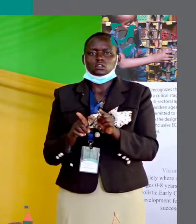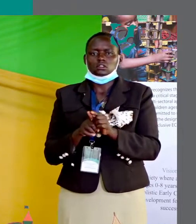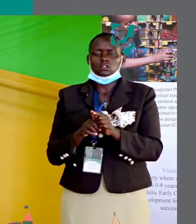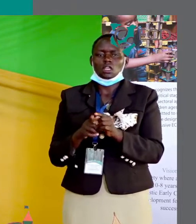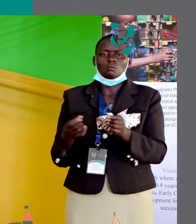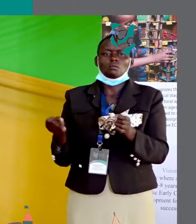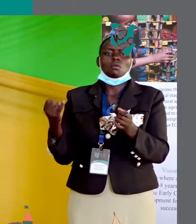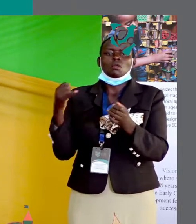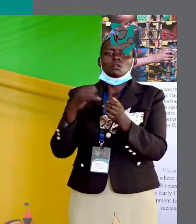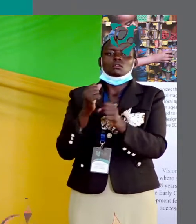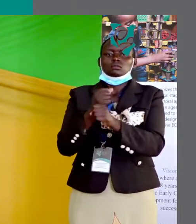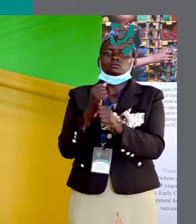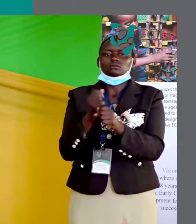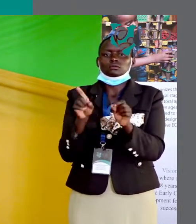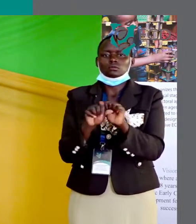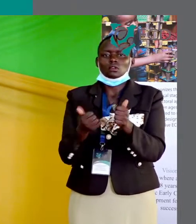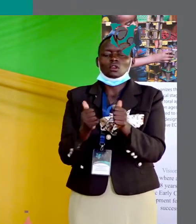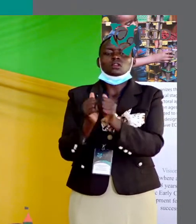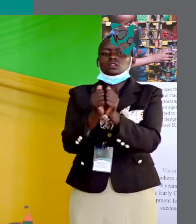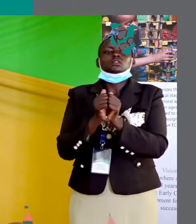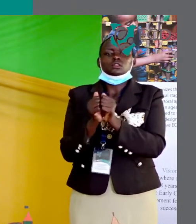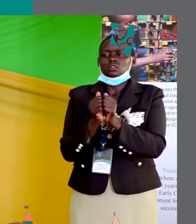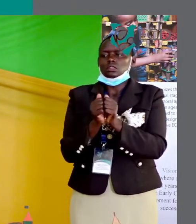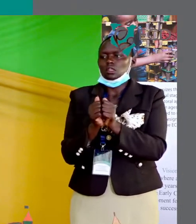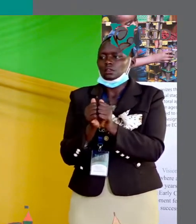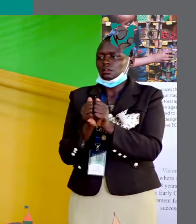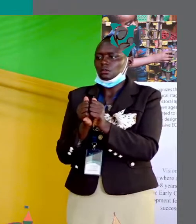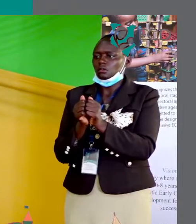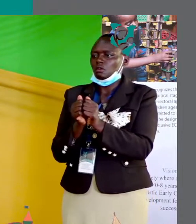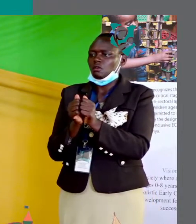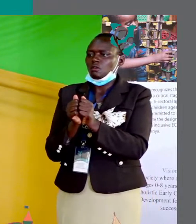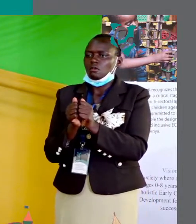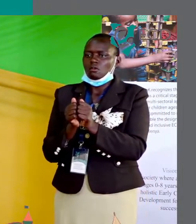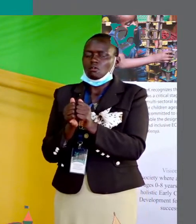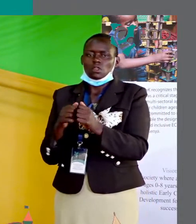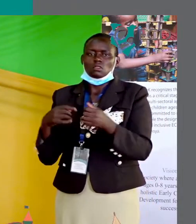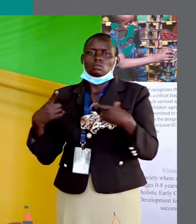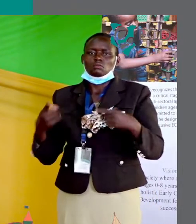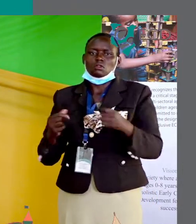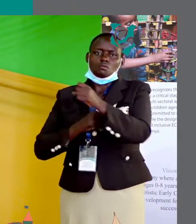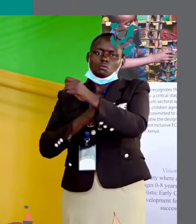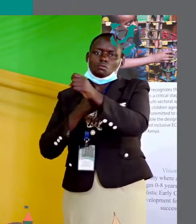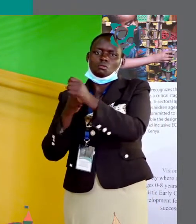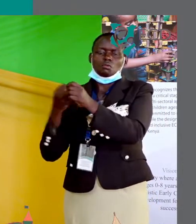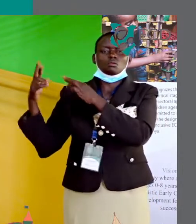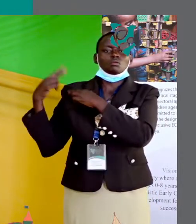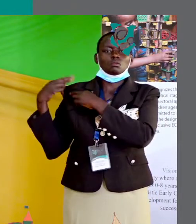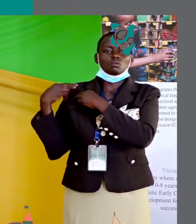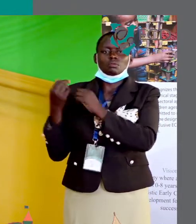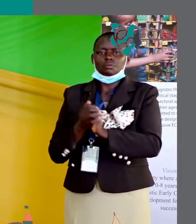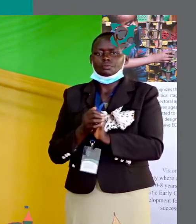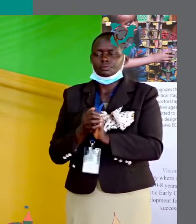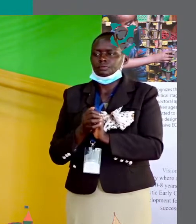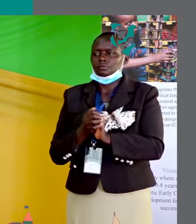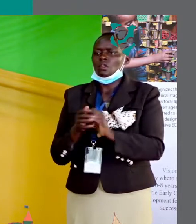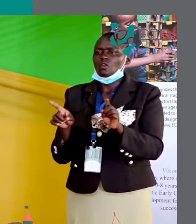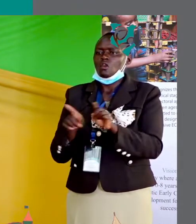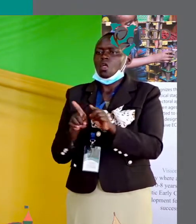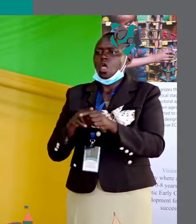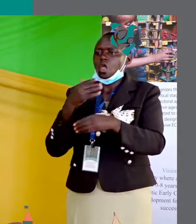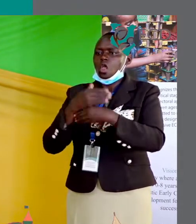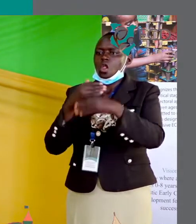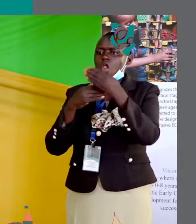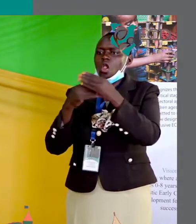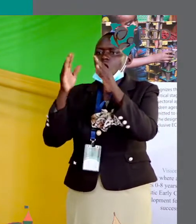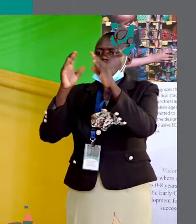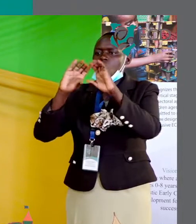supplementation in collaboration with those health partners. We have also constructed